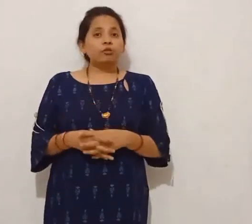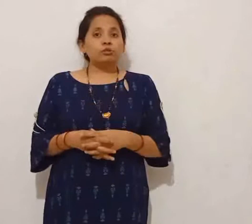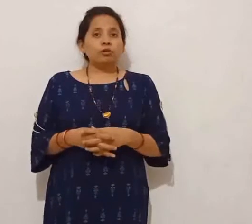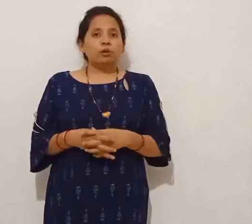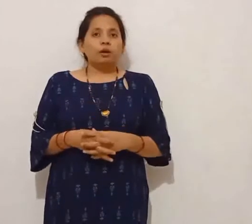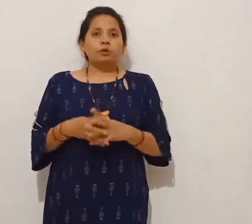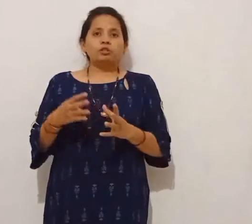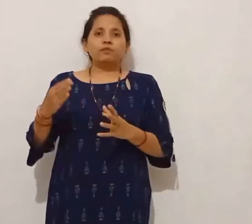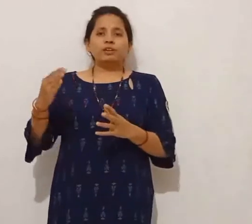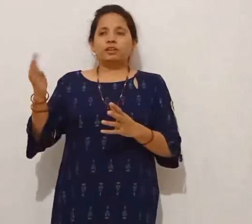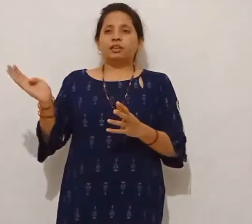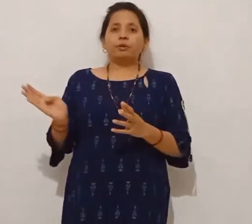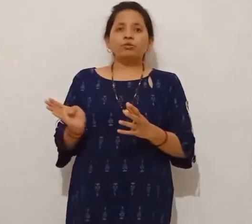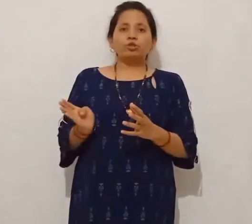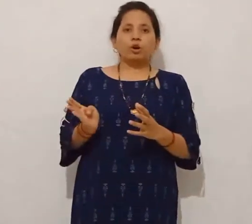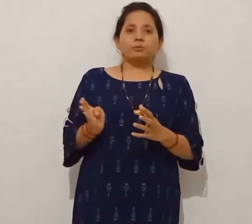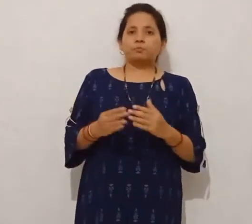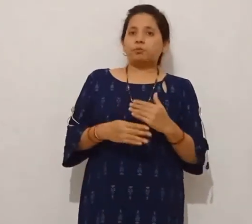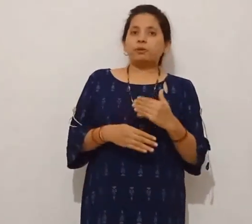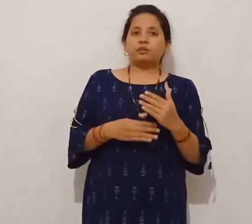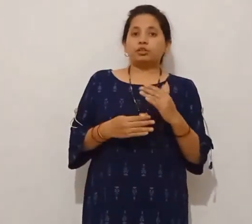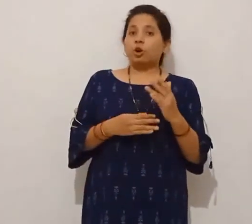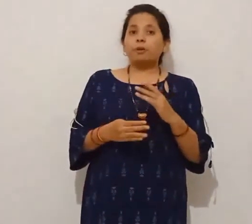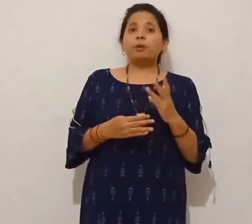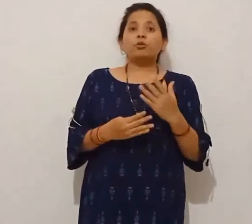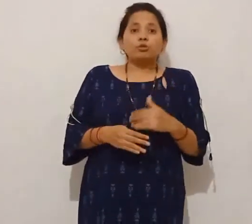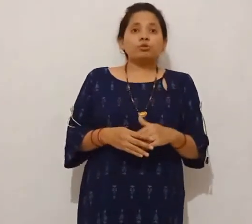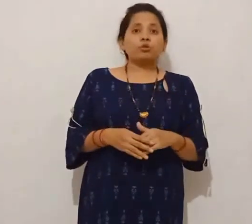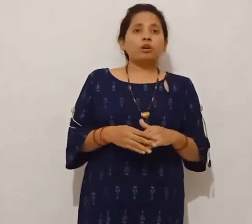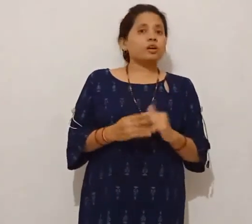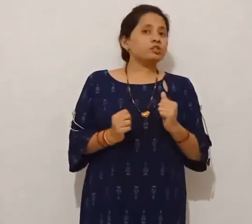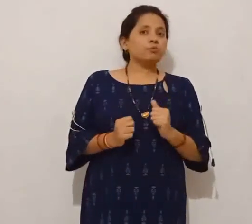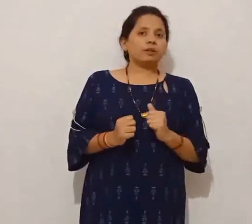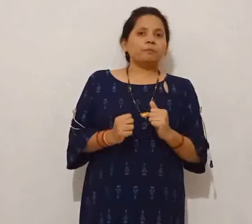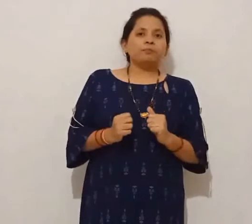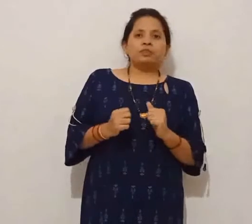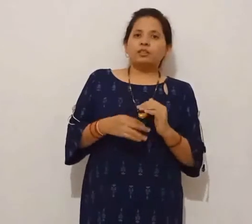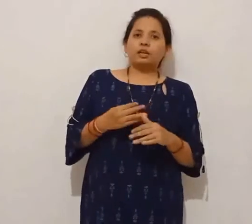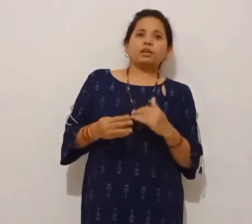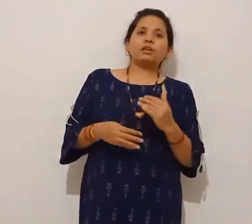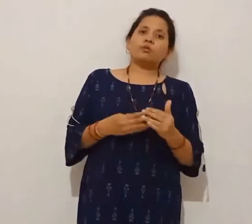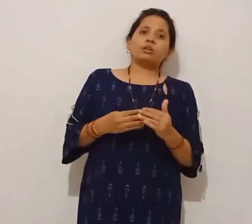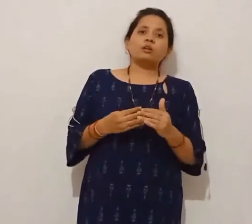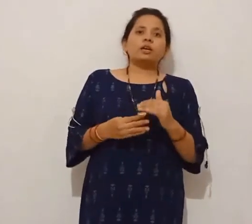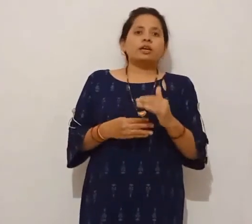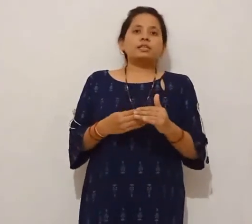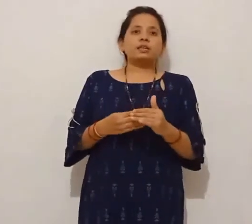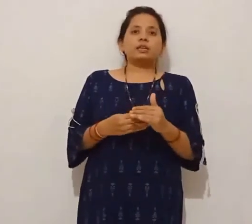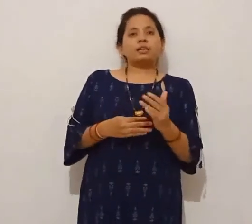also, because our neighborhood shops people shopkeeper knows to consumer, then they can give the easily in